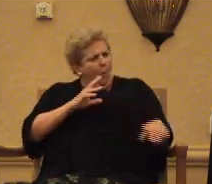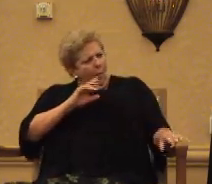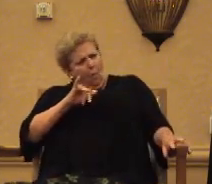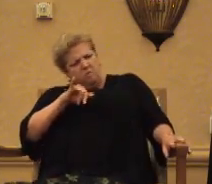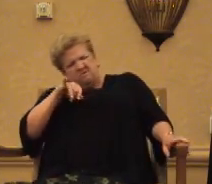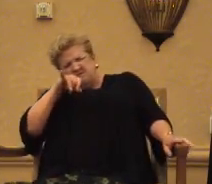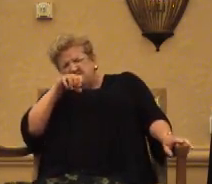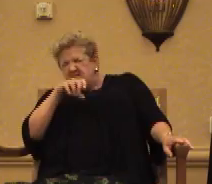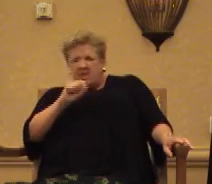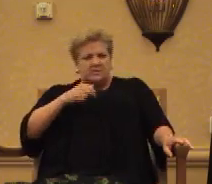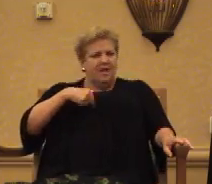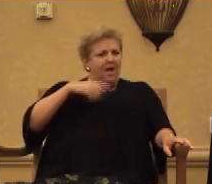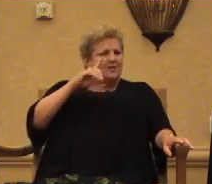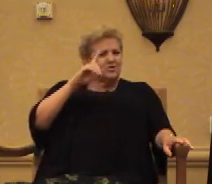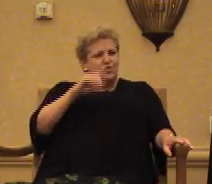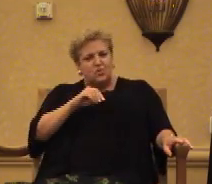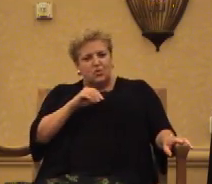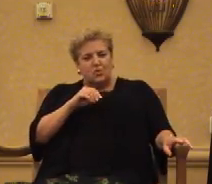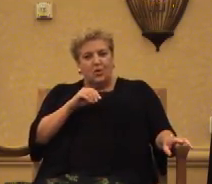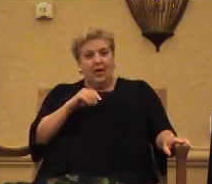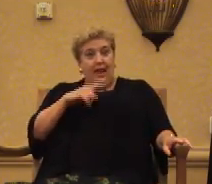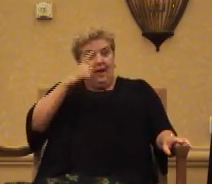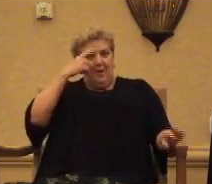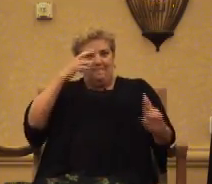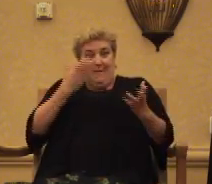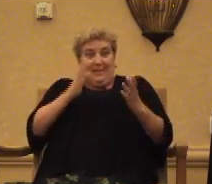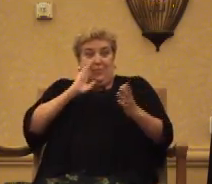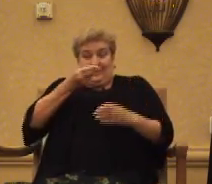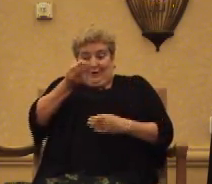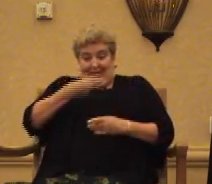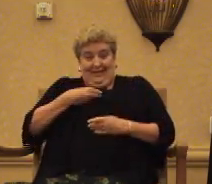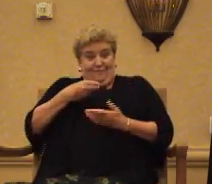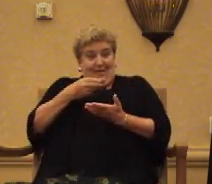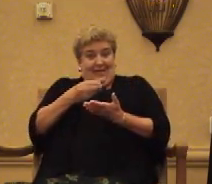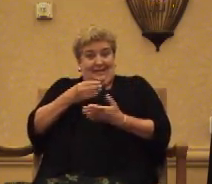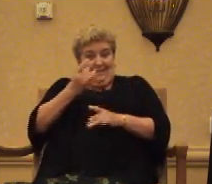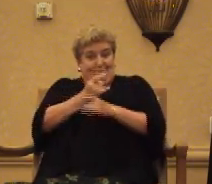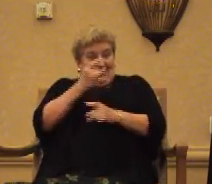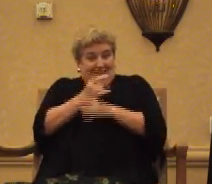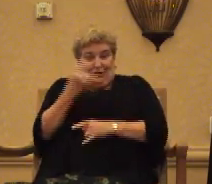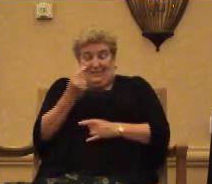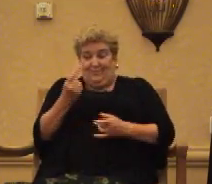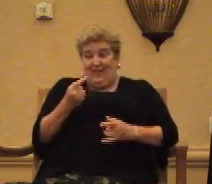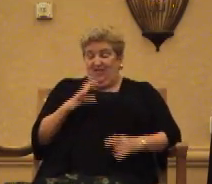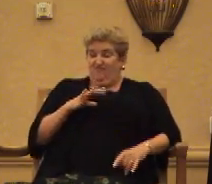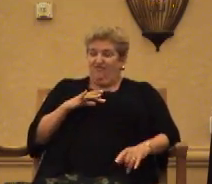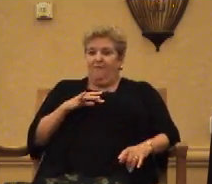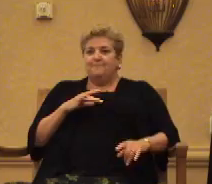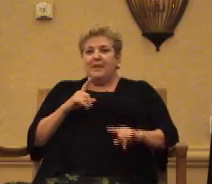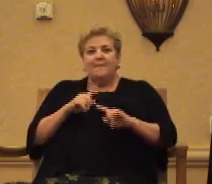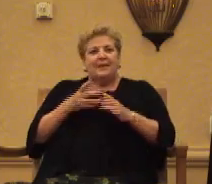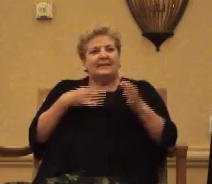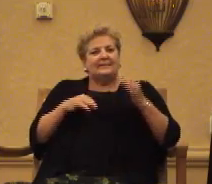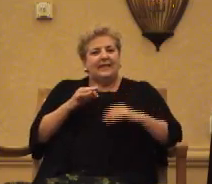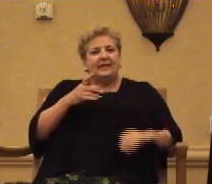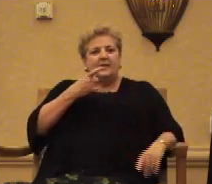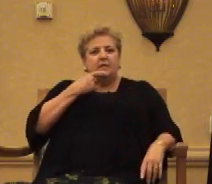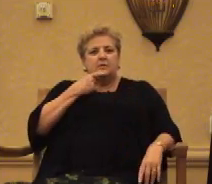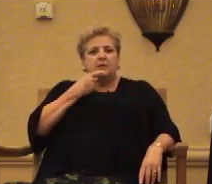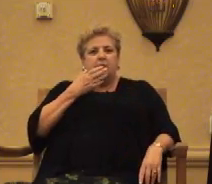do." I thought maybe he'd pull out a pint or something. You know, I was, yes. And instead, he starts bad rapping my drinking.